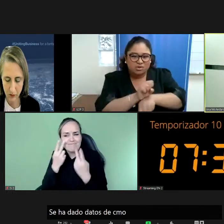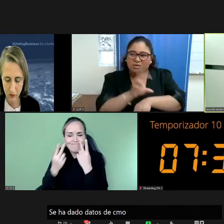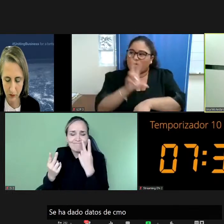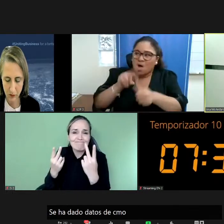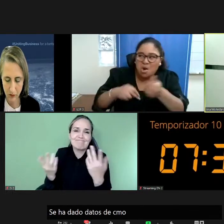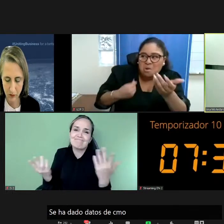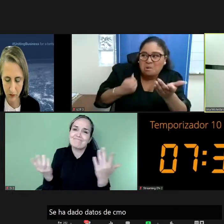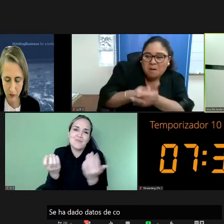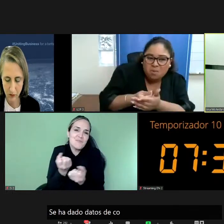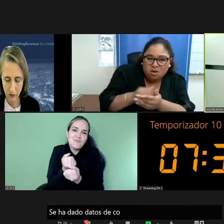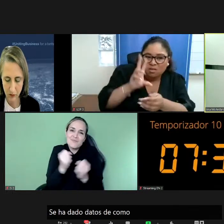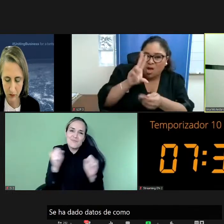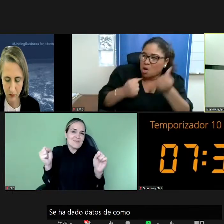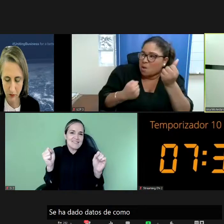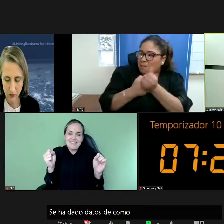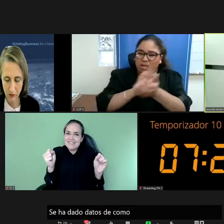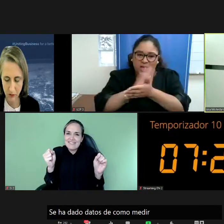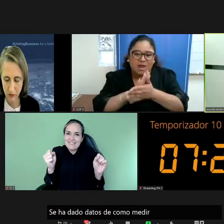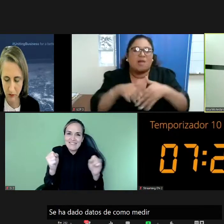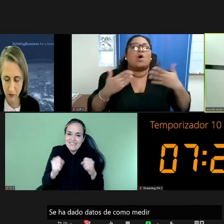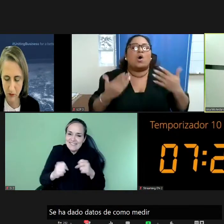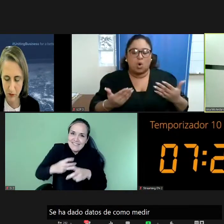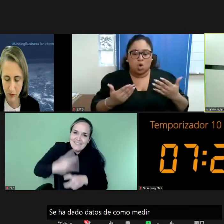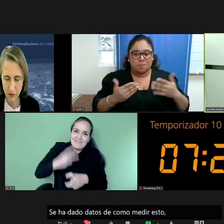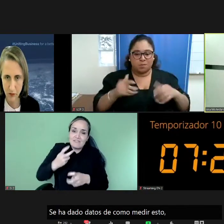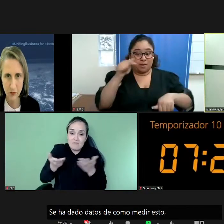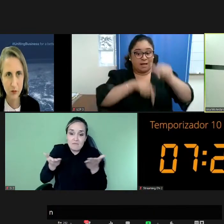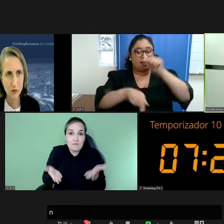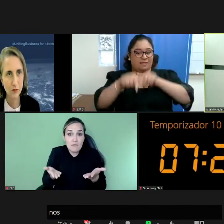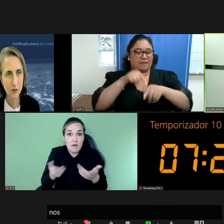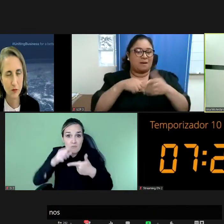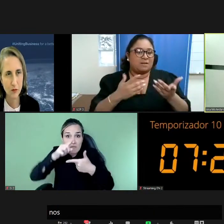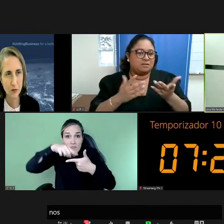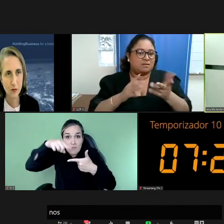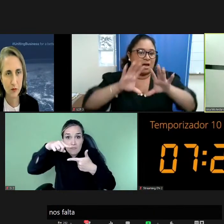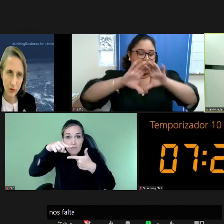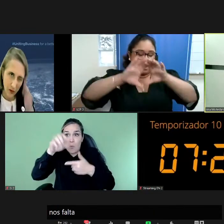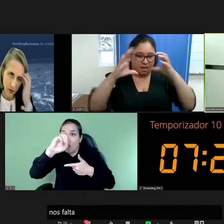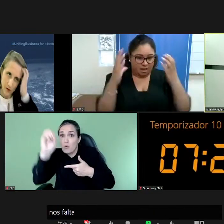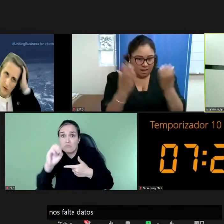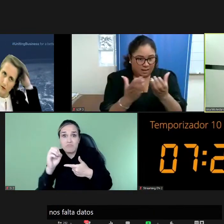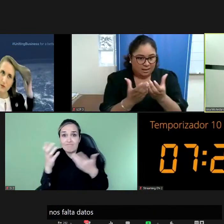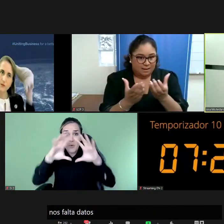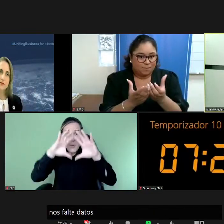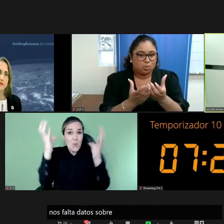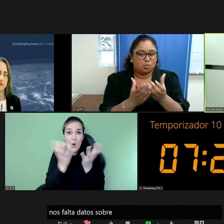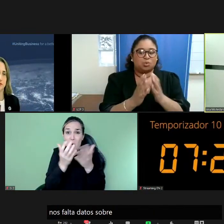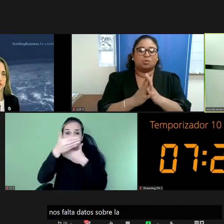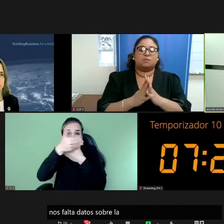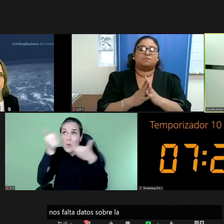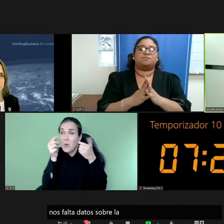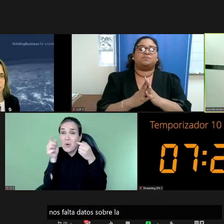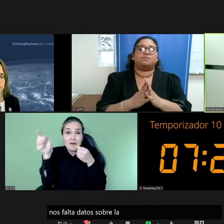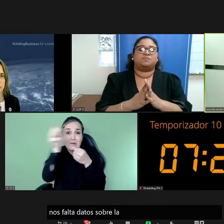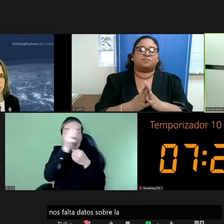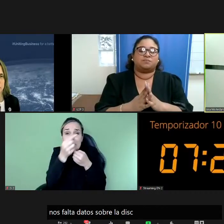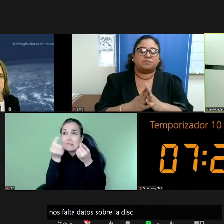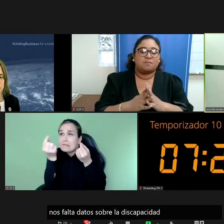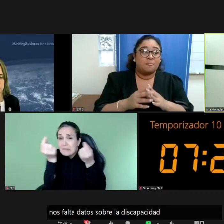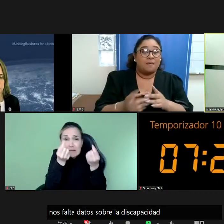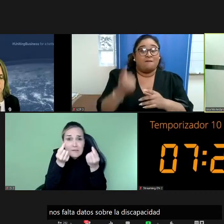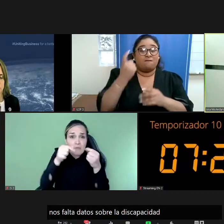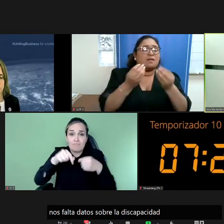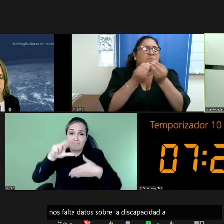of the persons with disabilities there's a lot of data missing in this matter mainly in a